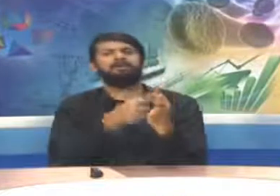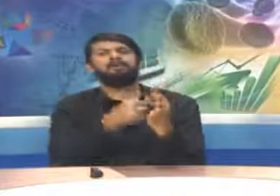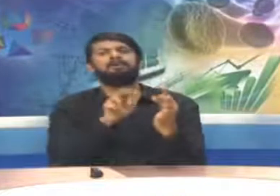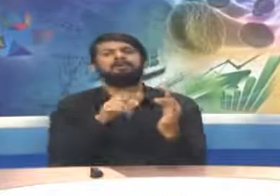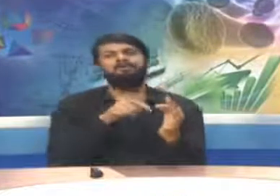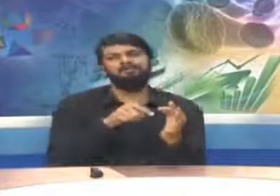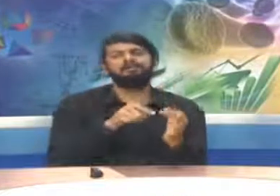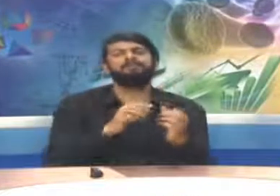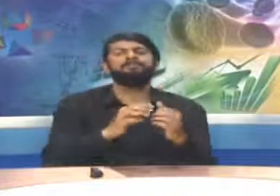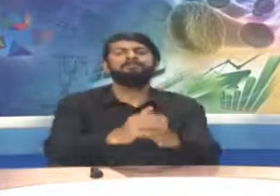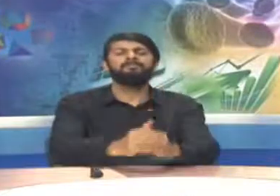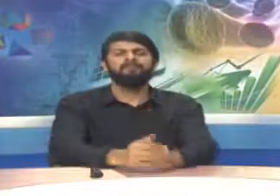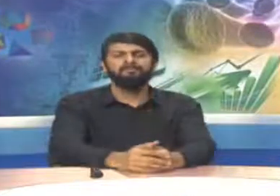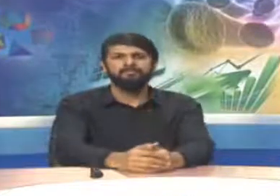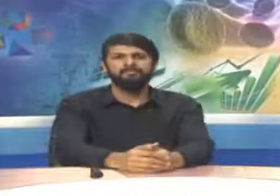The aspects of the same reality.